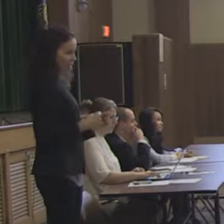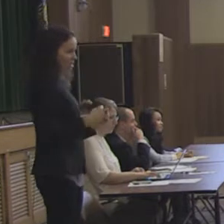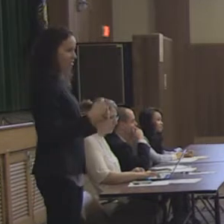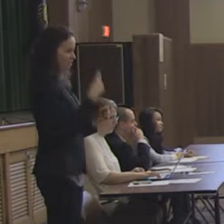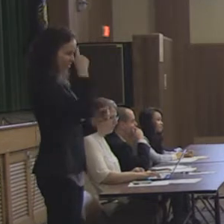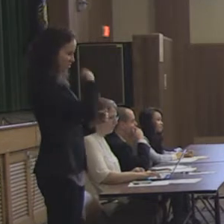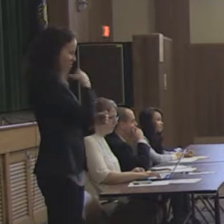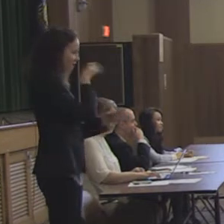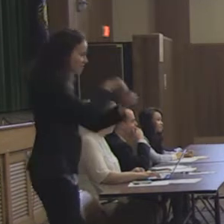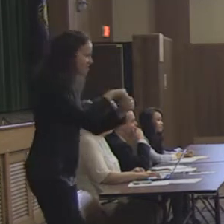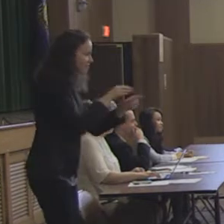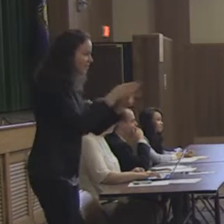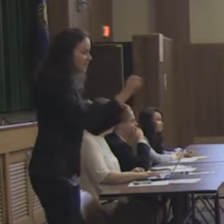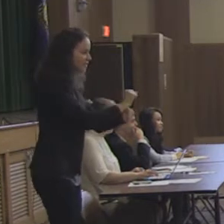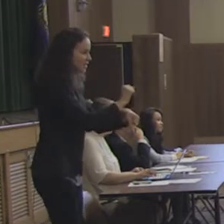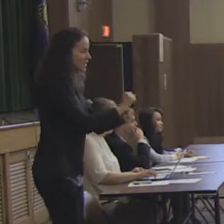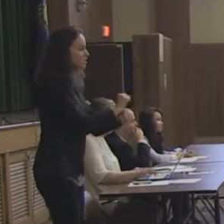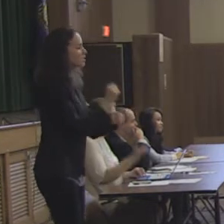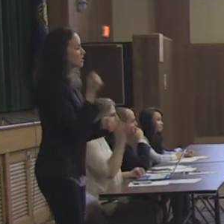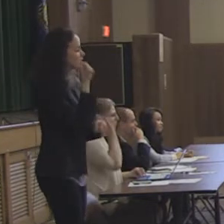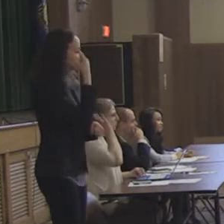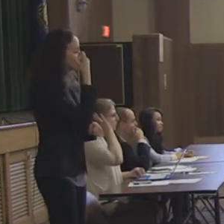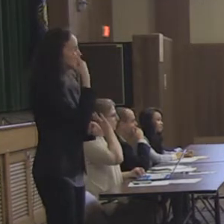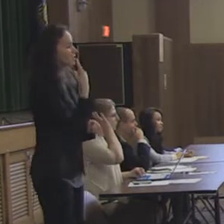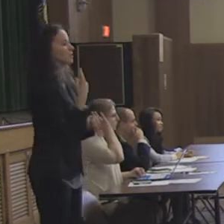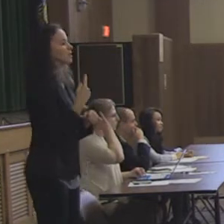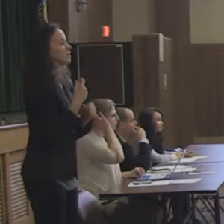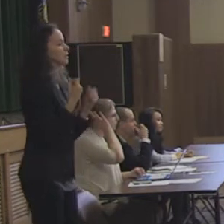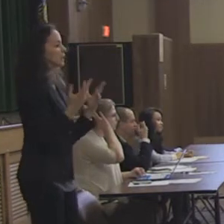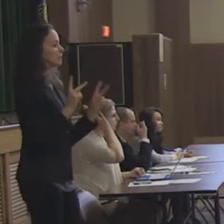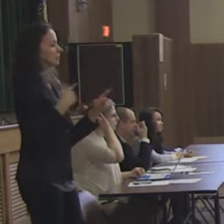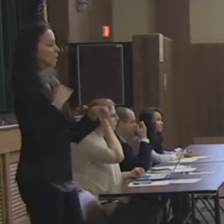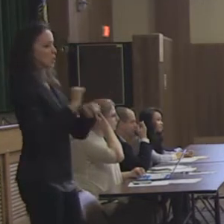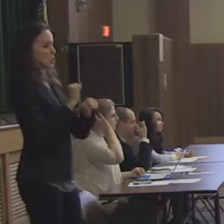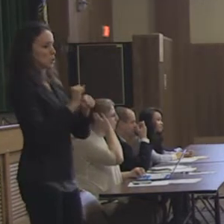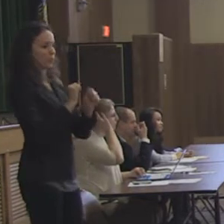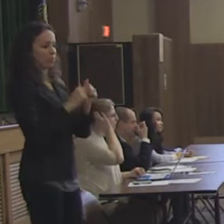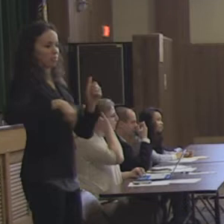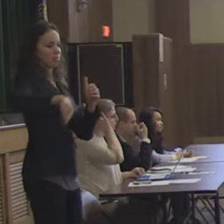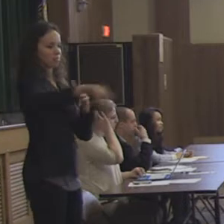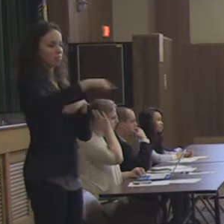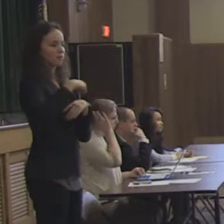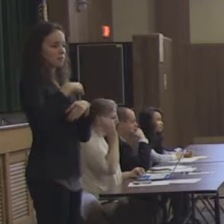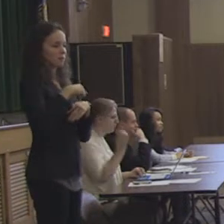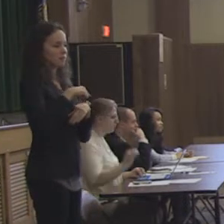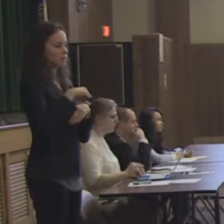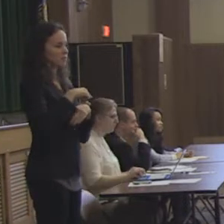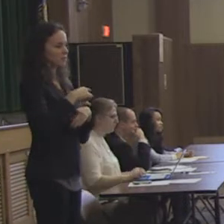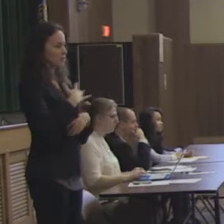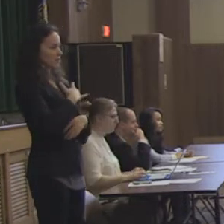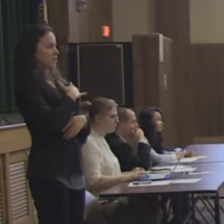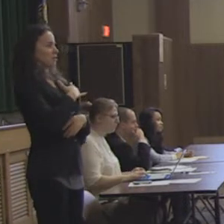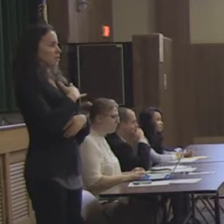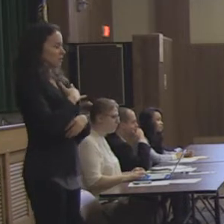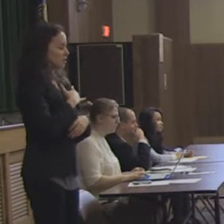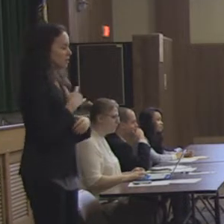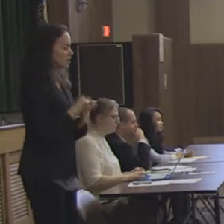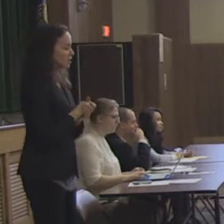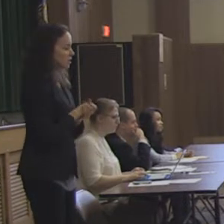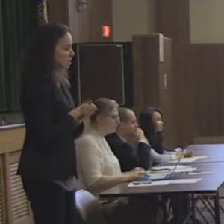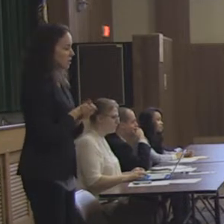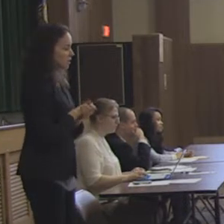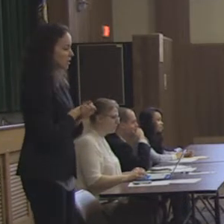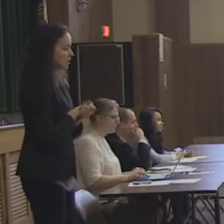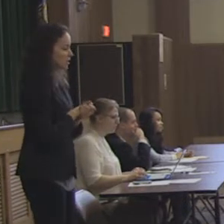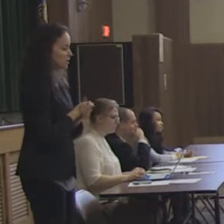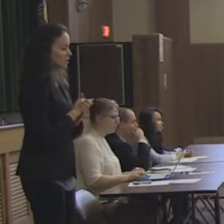that I work with have personal situations, just as the people that have come up before me happened